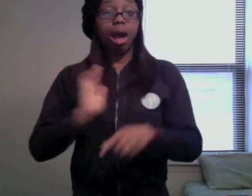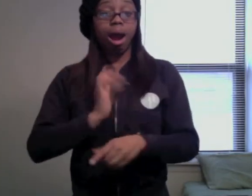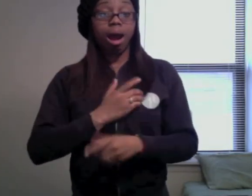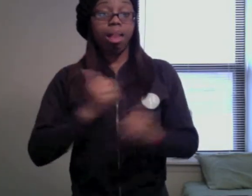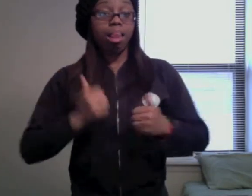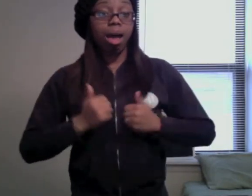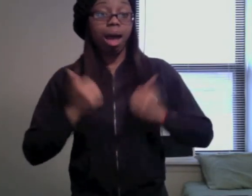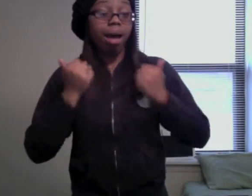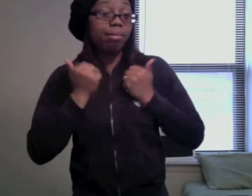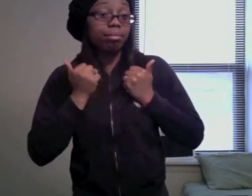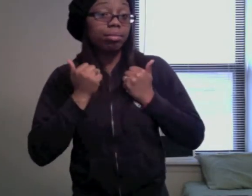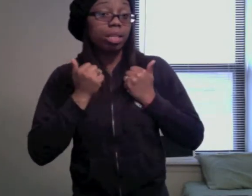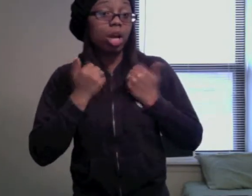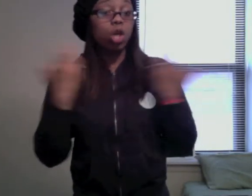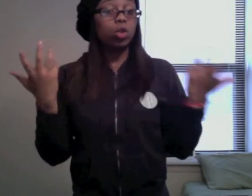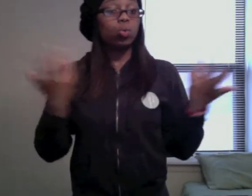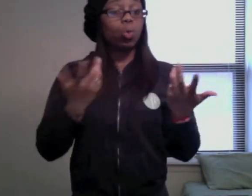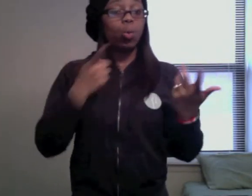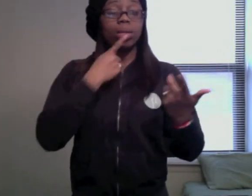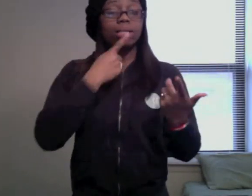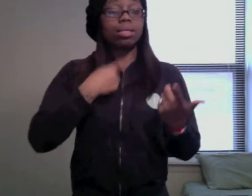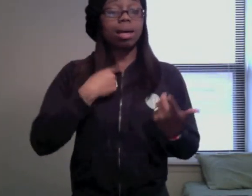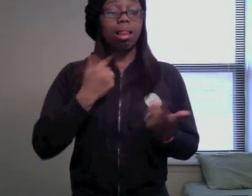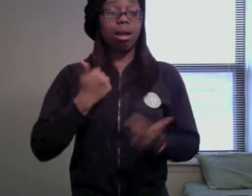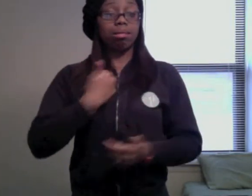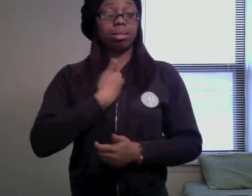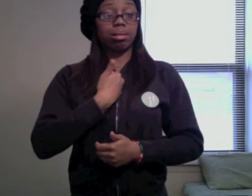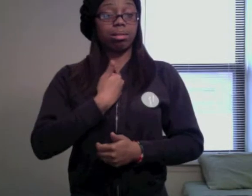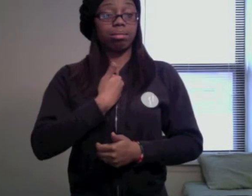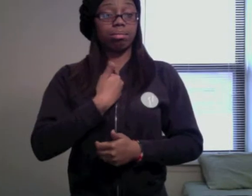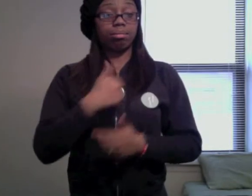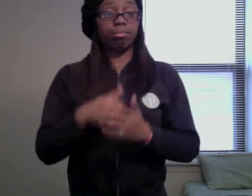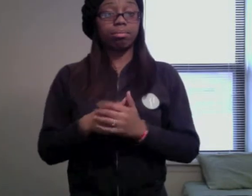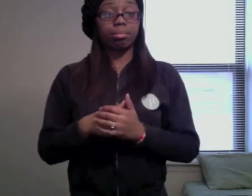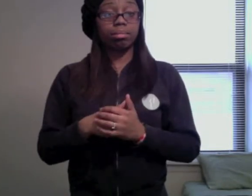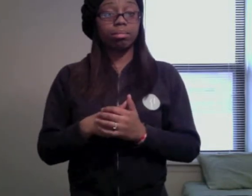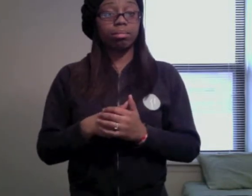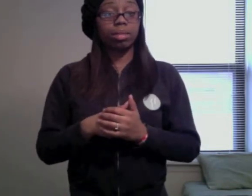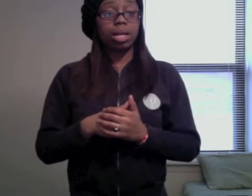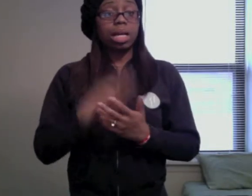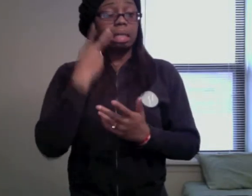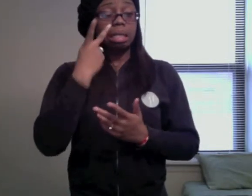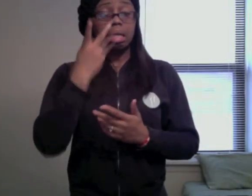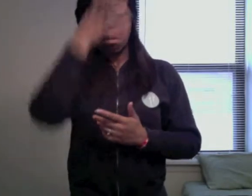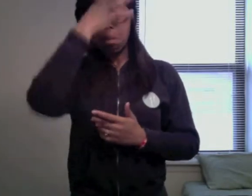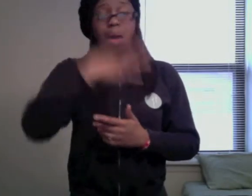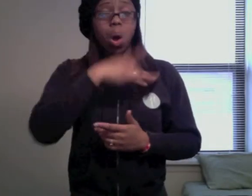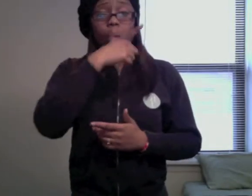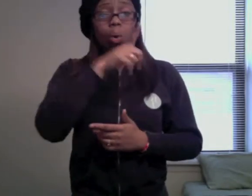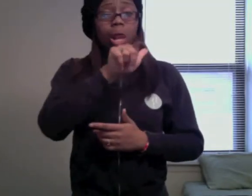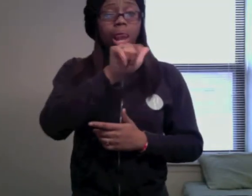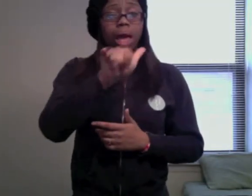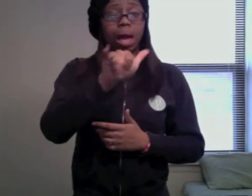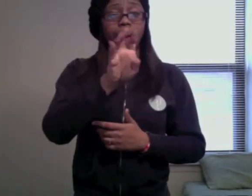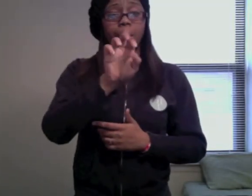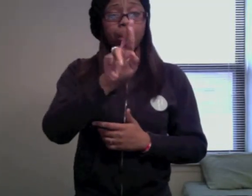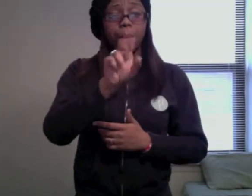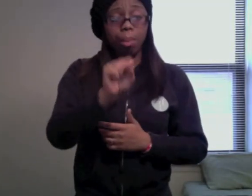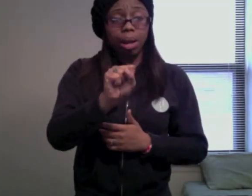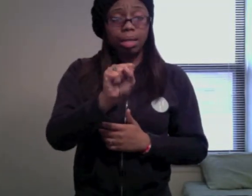function of what we tell ourselves. You see, the man laying bricks performs the very same task as the